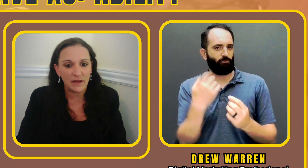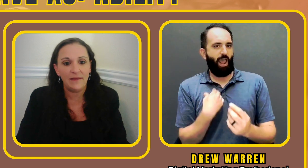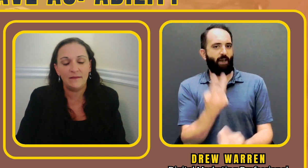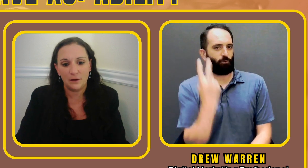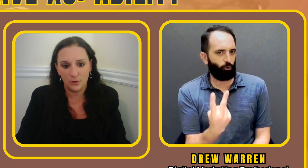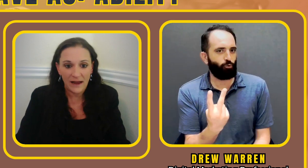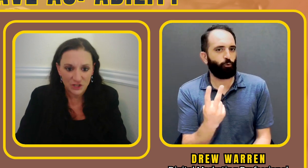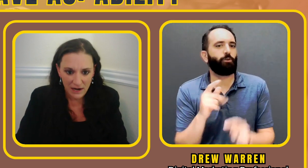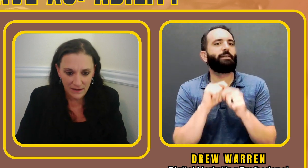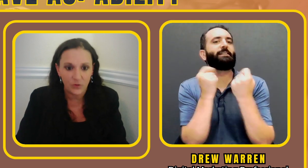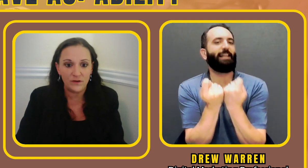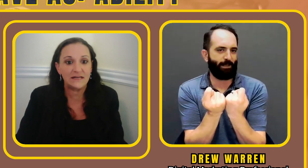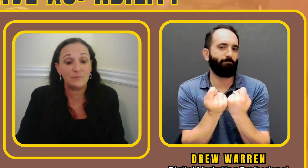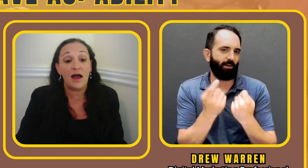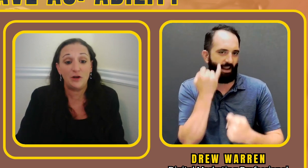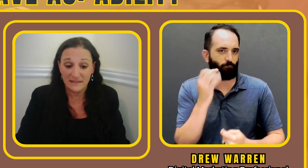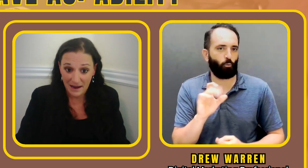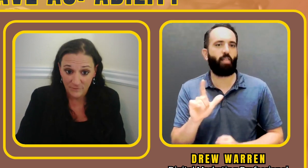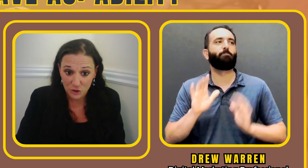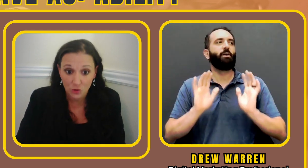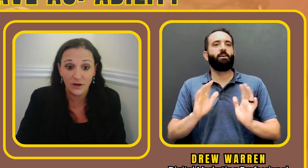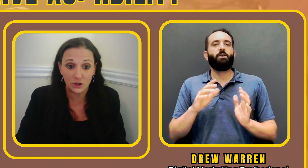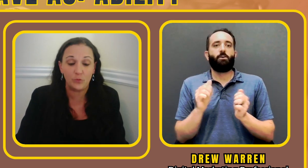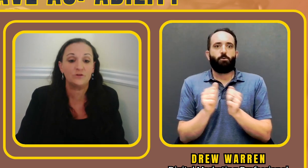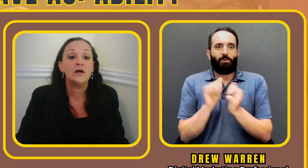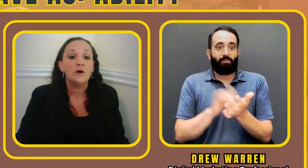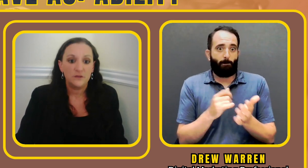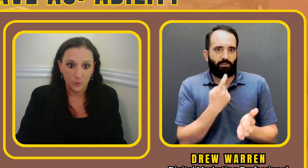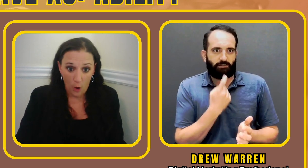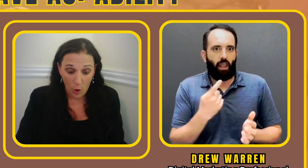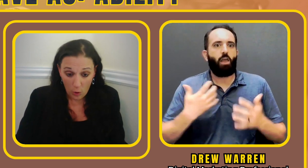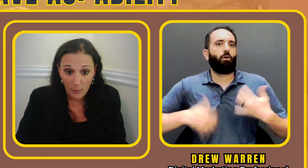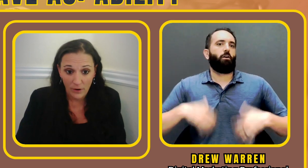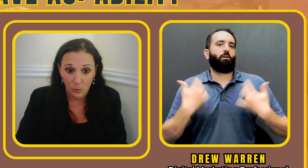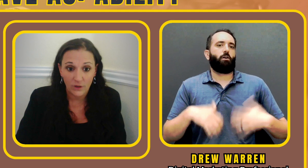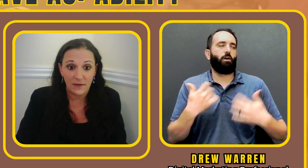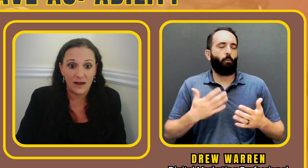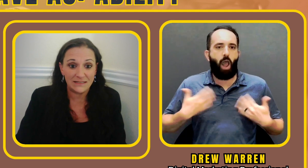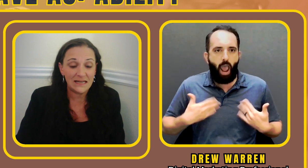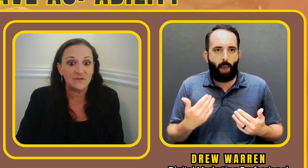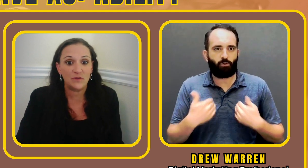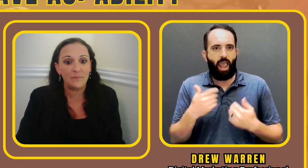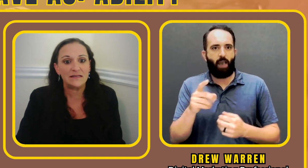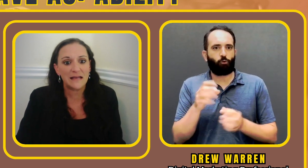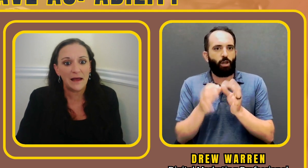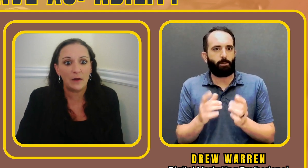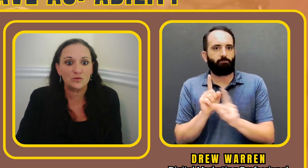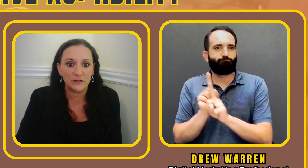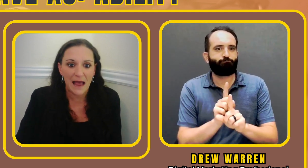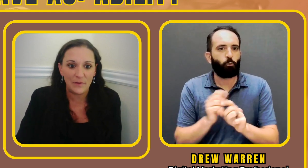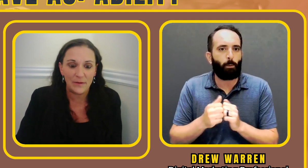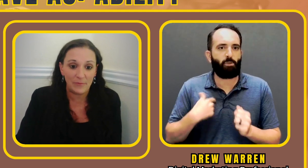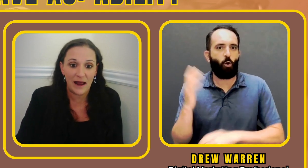I'd explained, and educated them the reason behind have two interpreters to cooperate and work together as a team. So with that being said, I